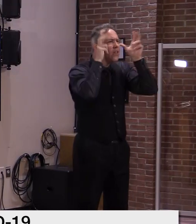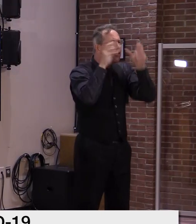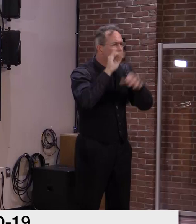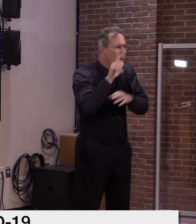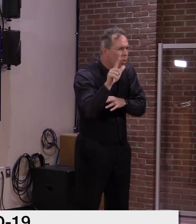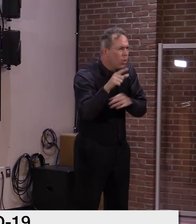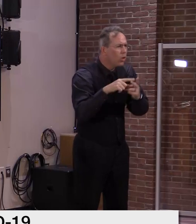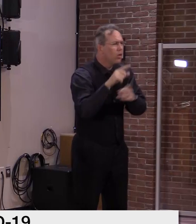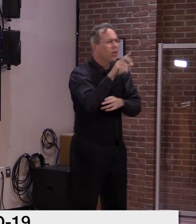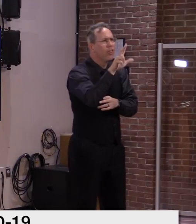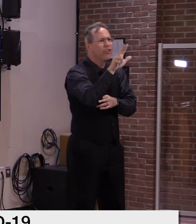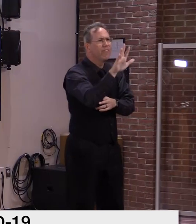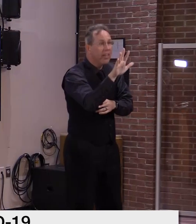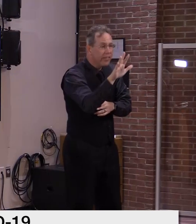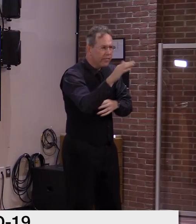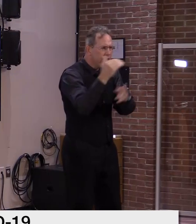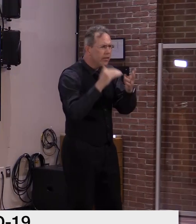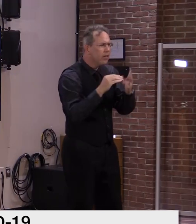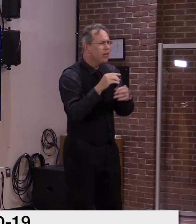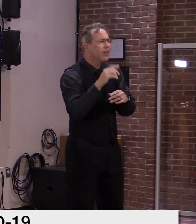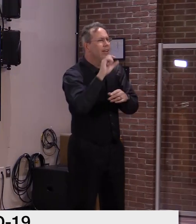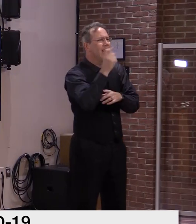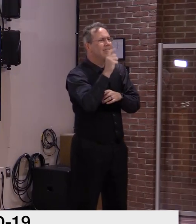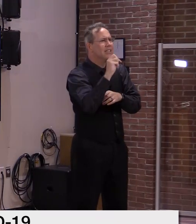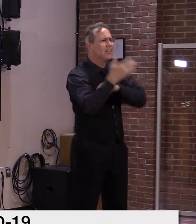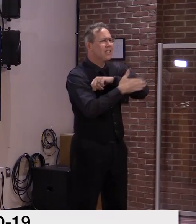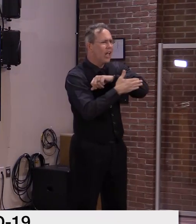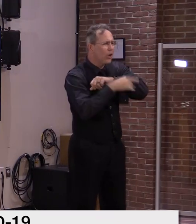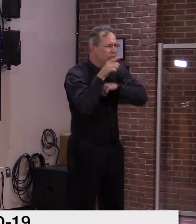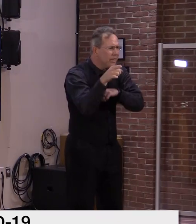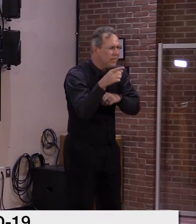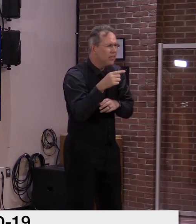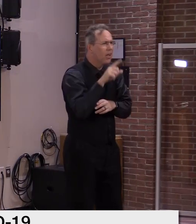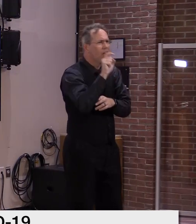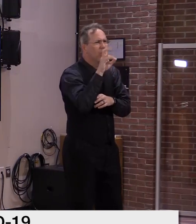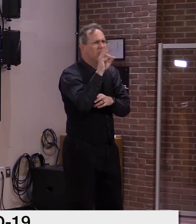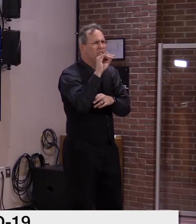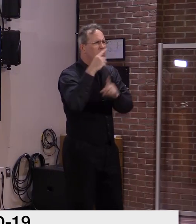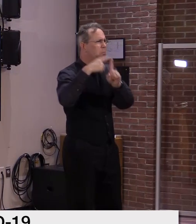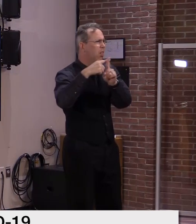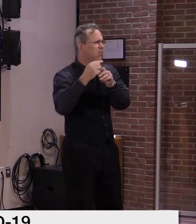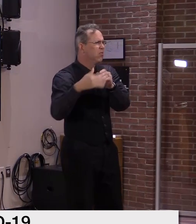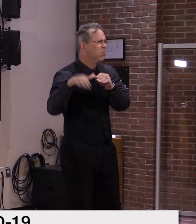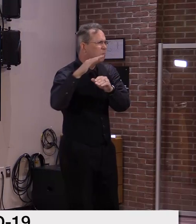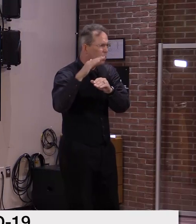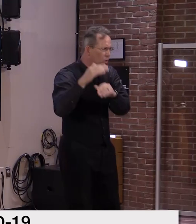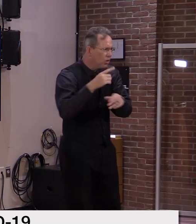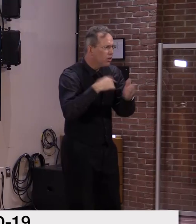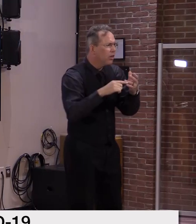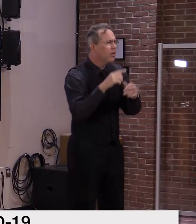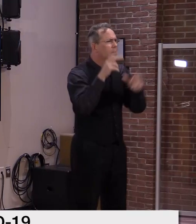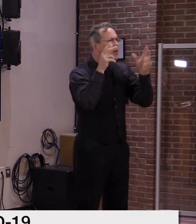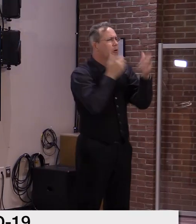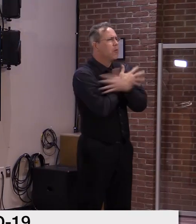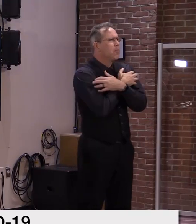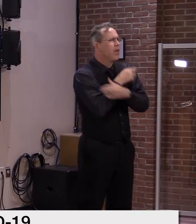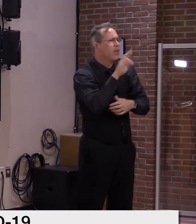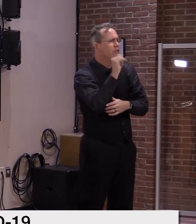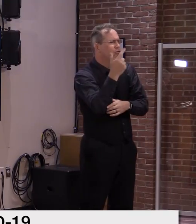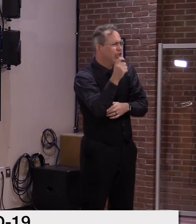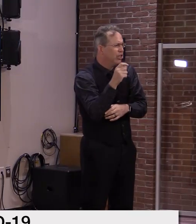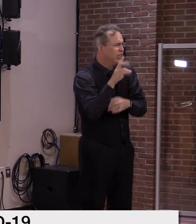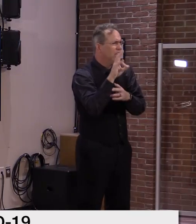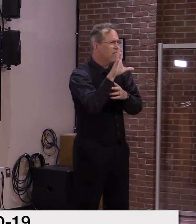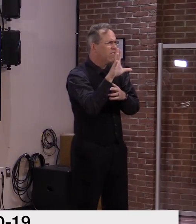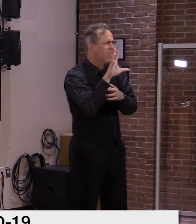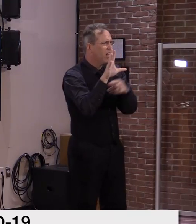35. Essex County barnstorming, more than 170 people. Bear Ridge was